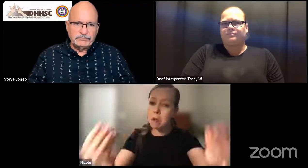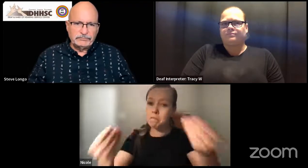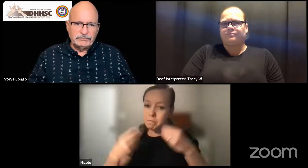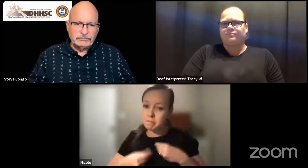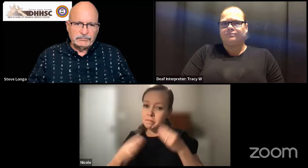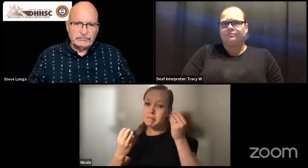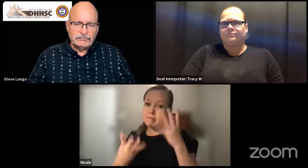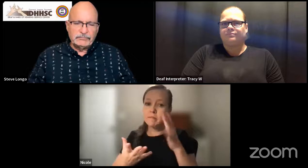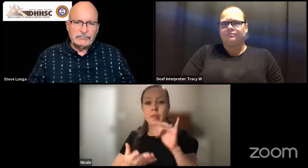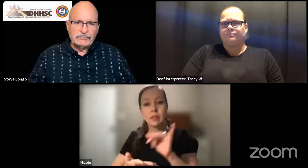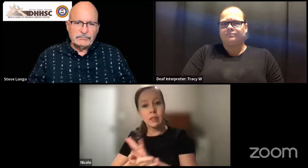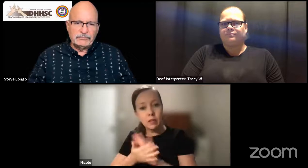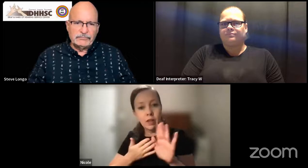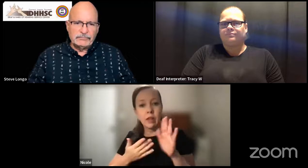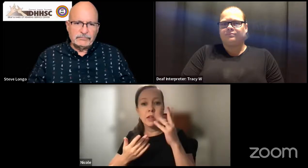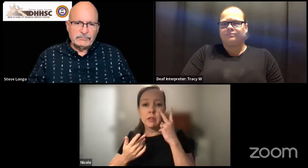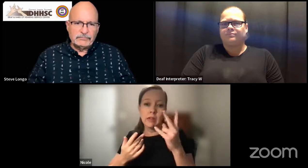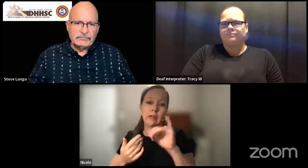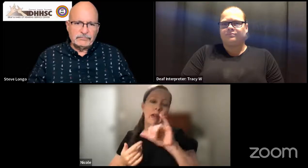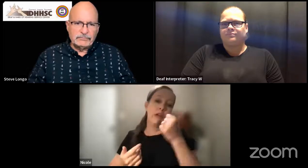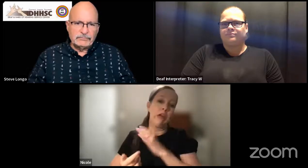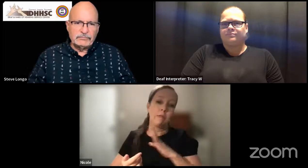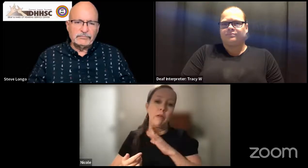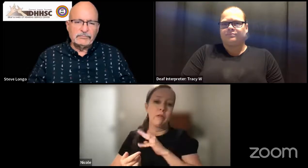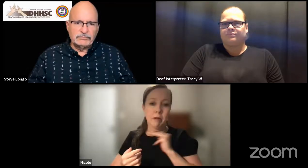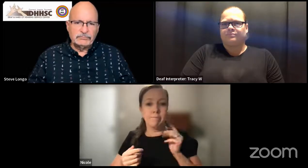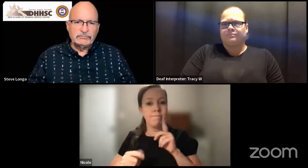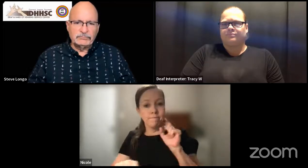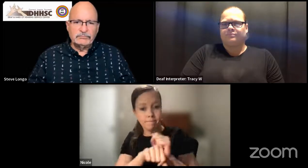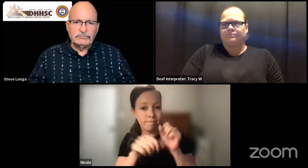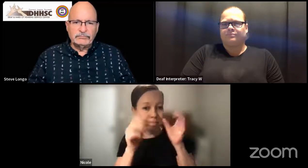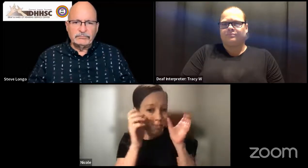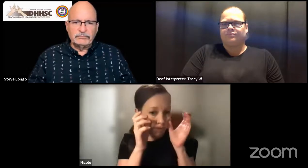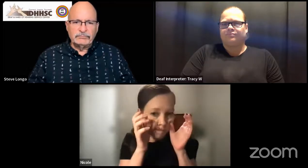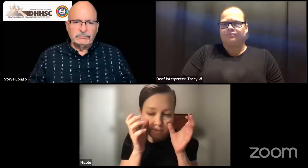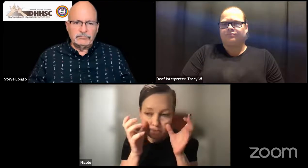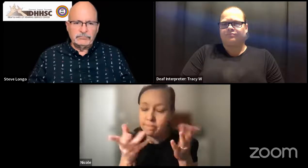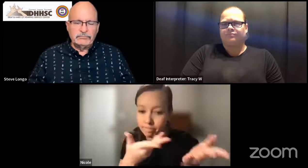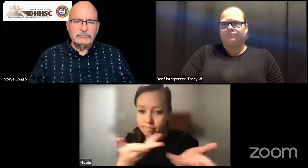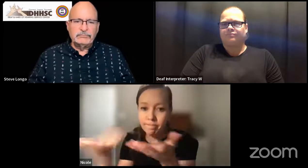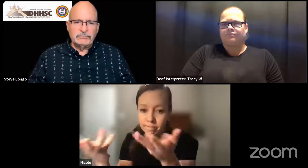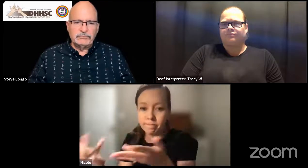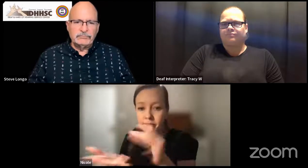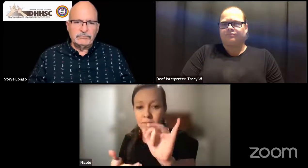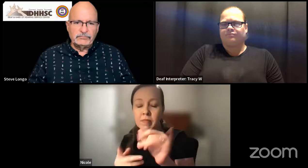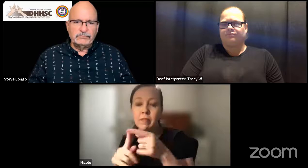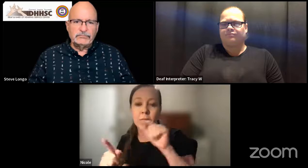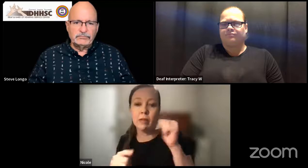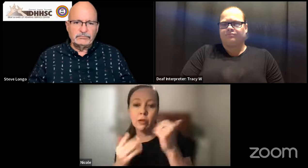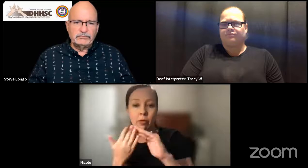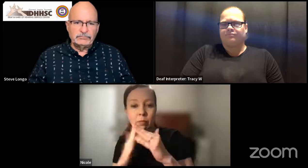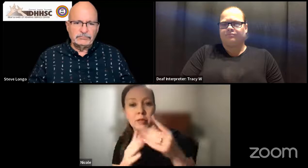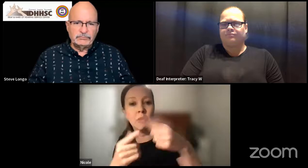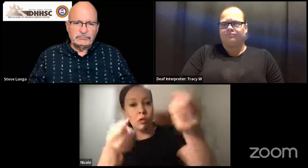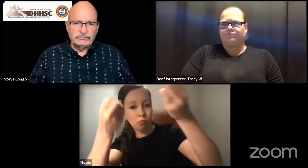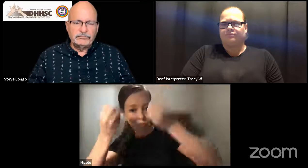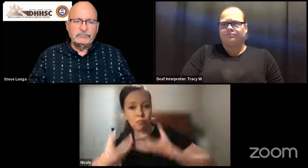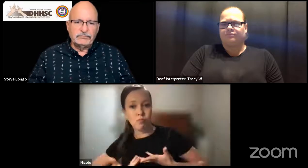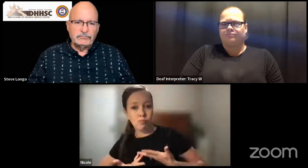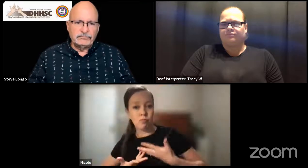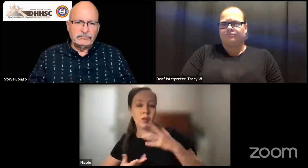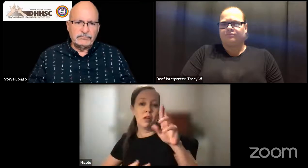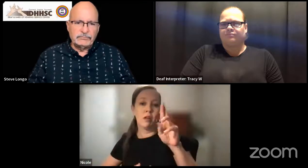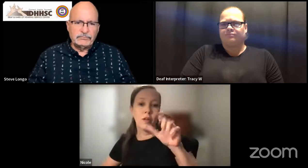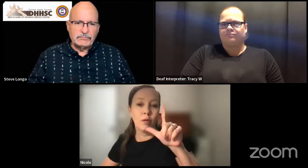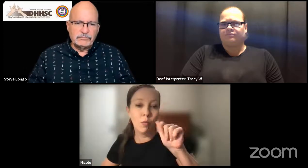curious what other things people shared that may not have been in the formal community comments forum, but having that opportunity to hear